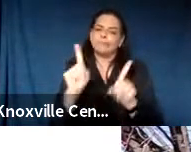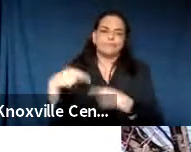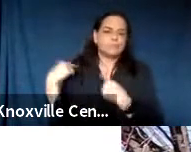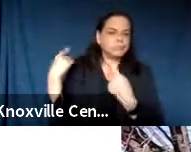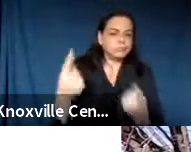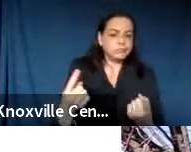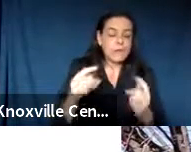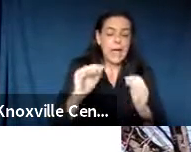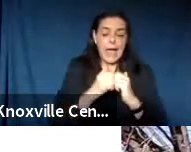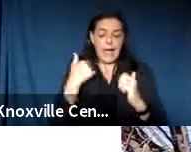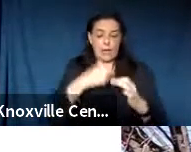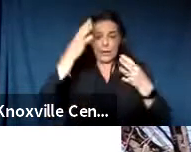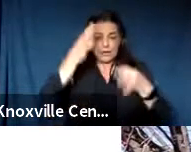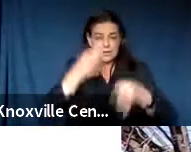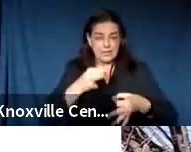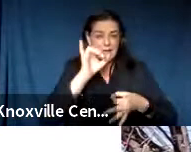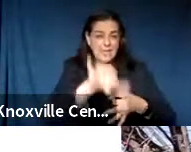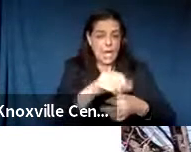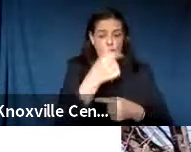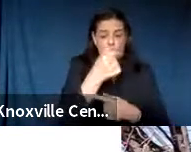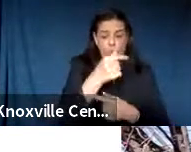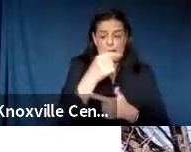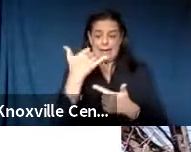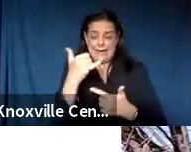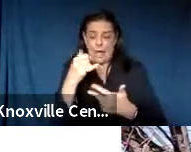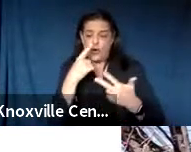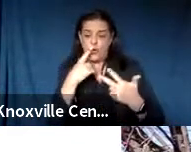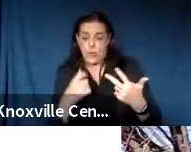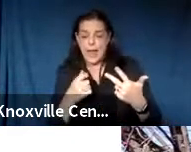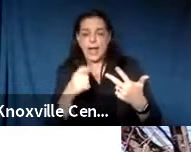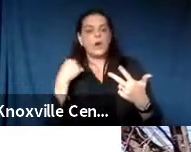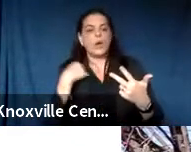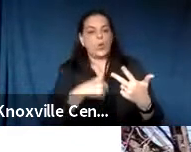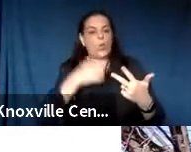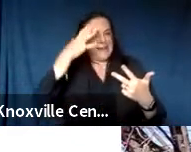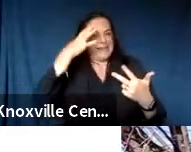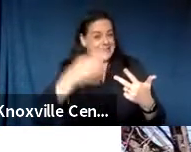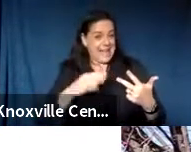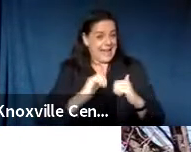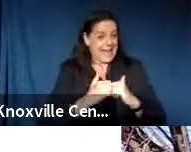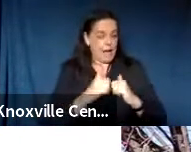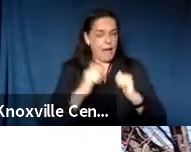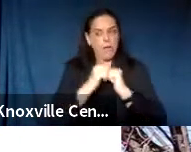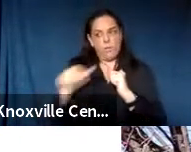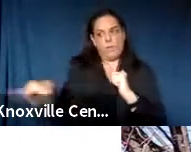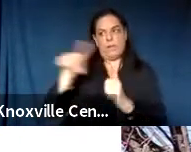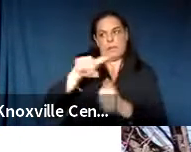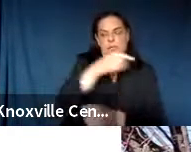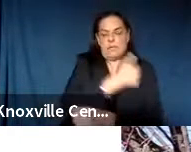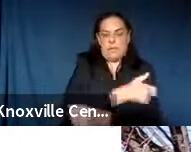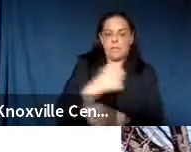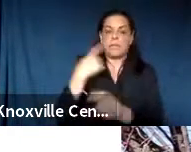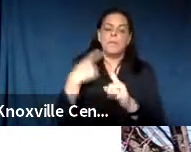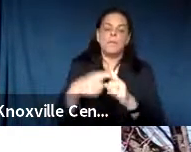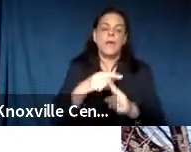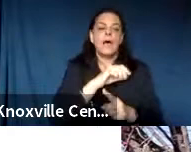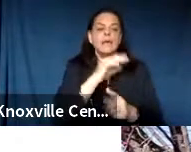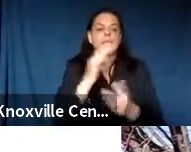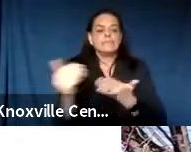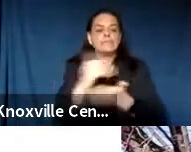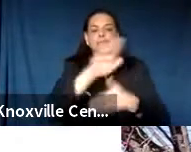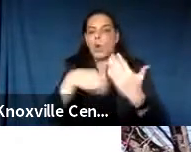to classify this benchmark as green, yellow, or red are made in concert with our hospital partners, as well as taking all of the data